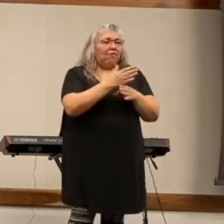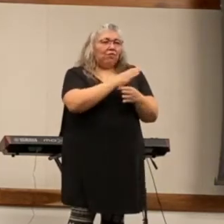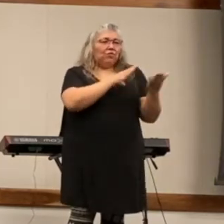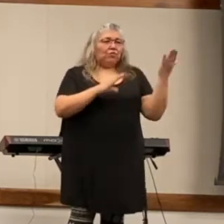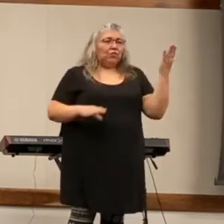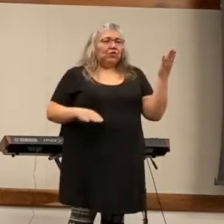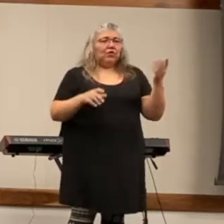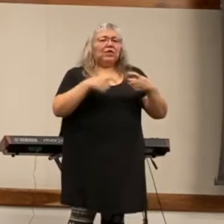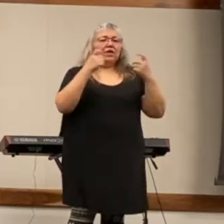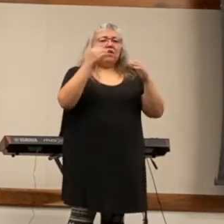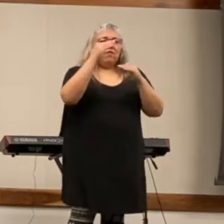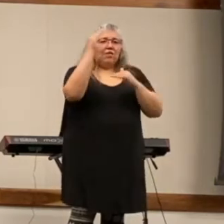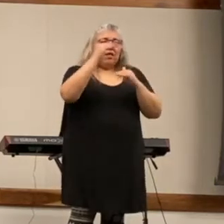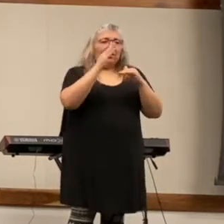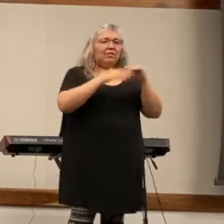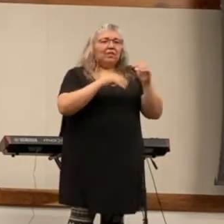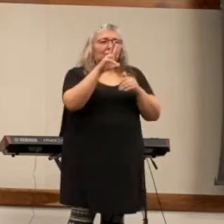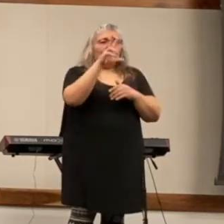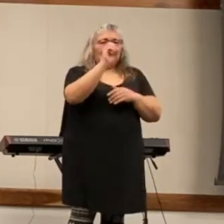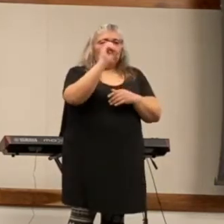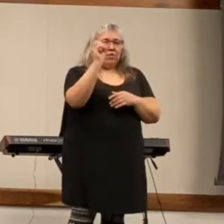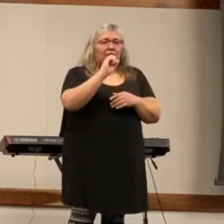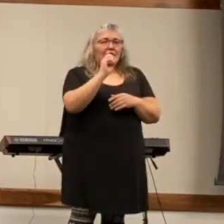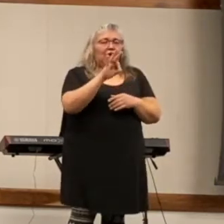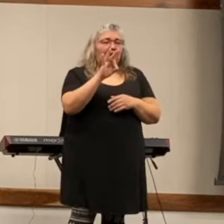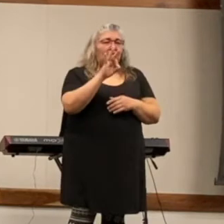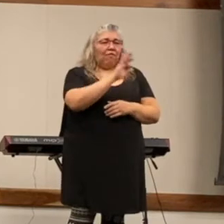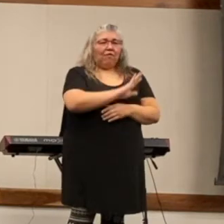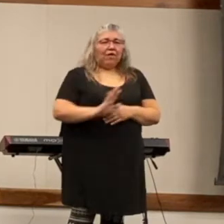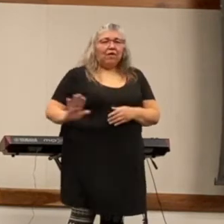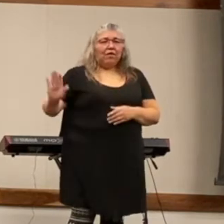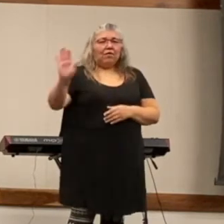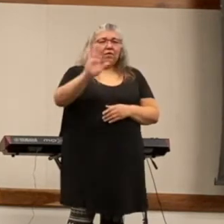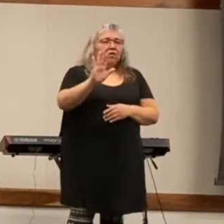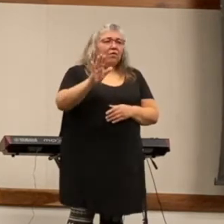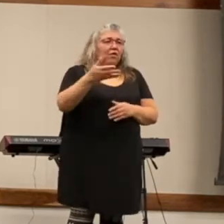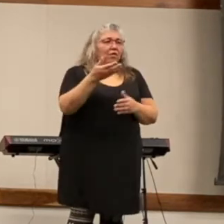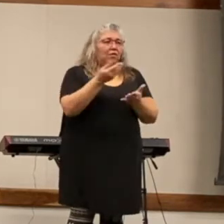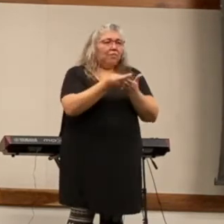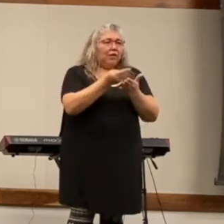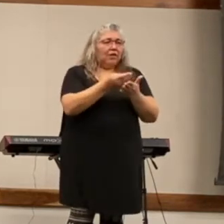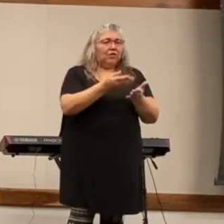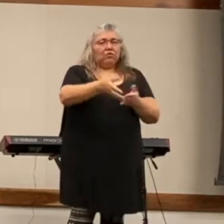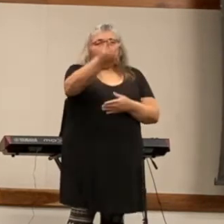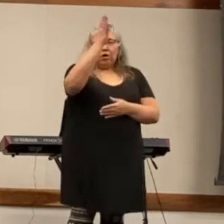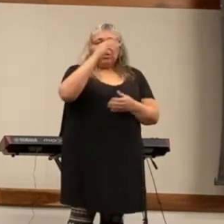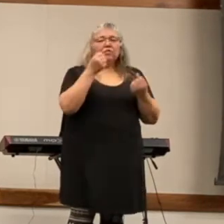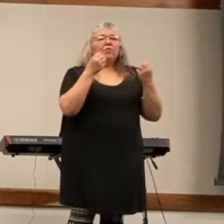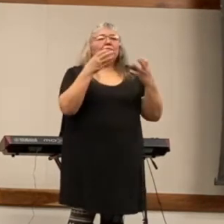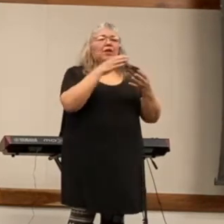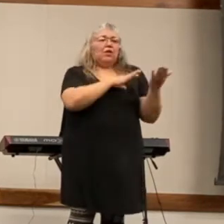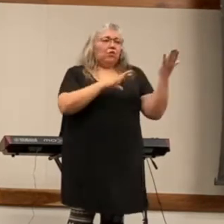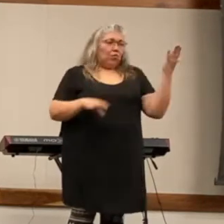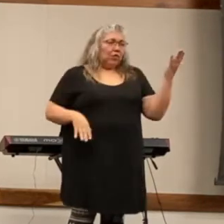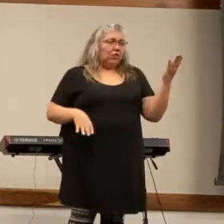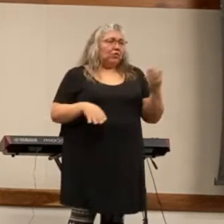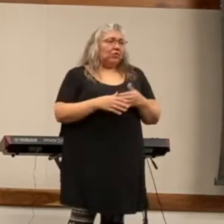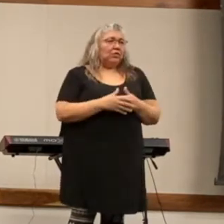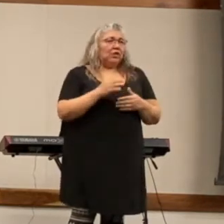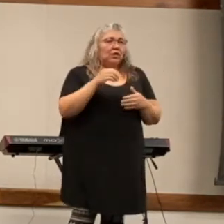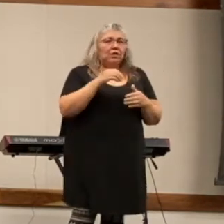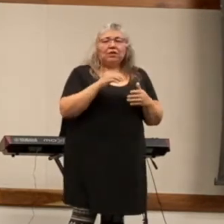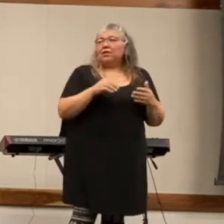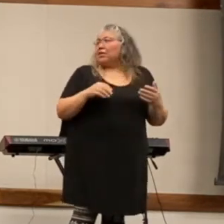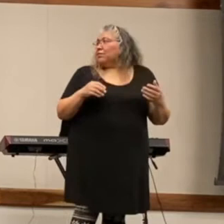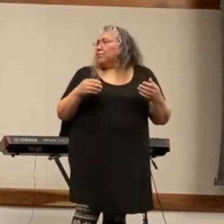Christians give less than 3% of his or her income to God. So many Christians,